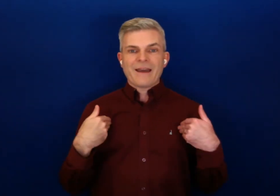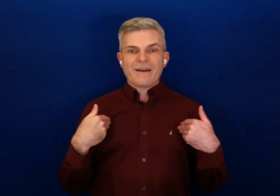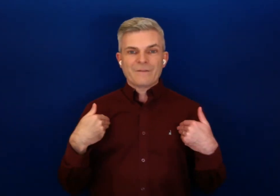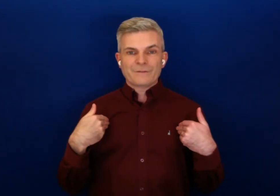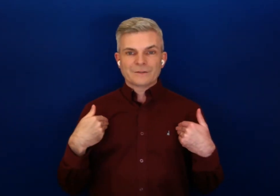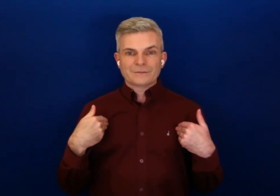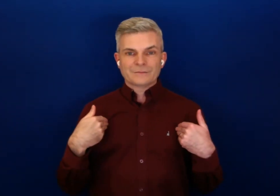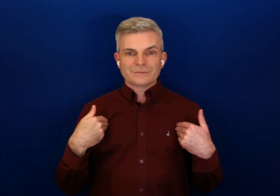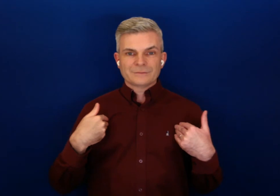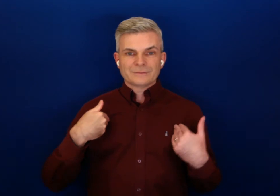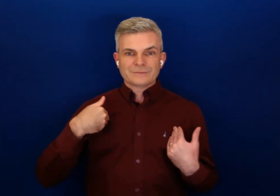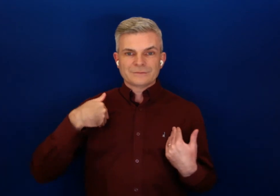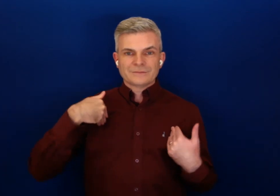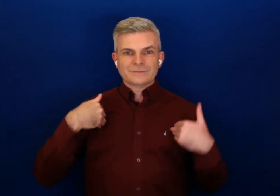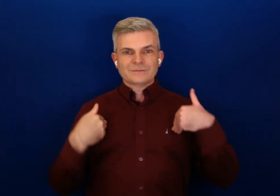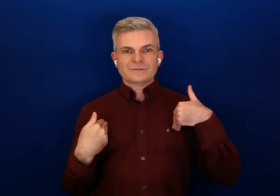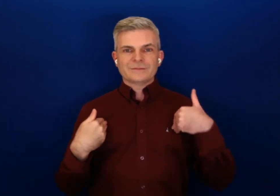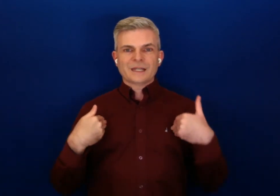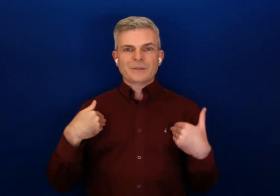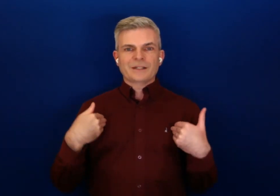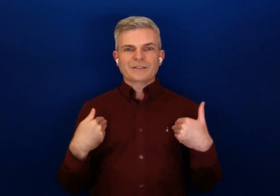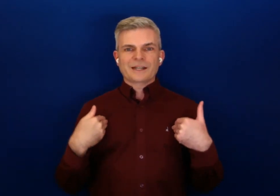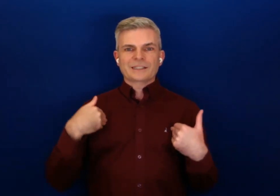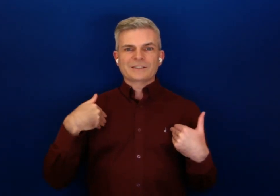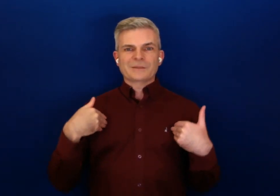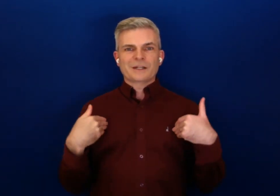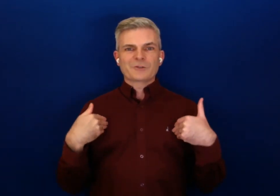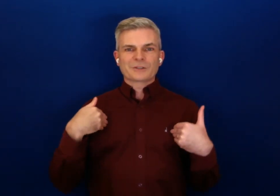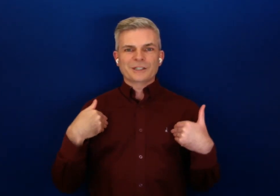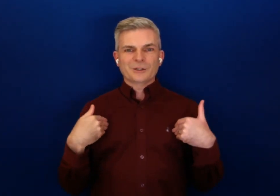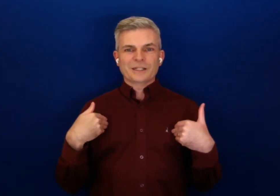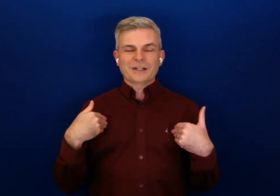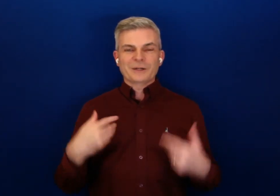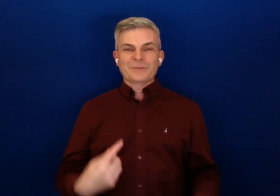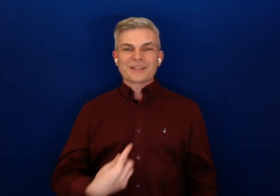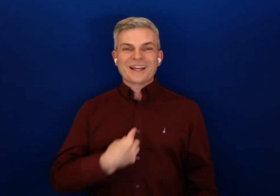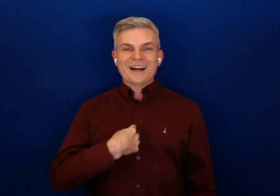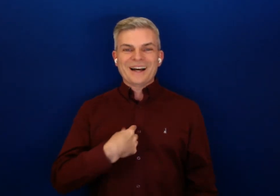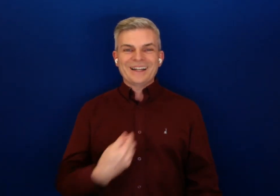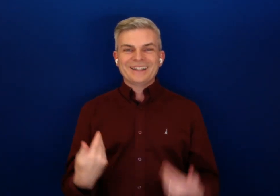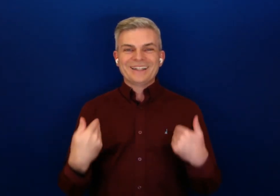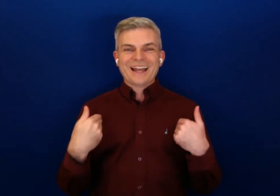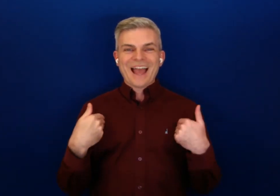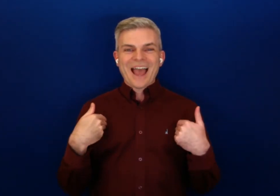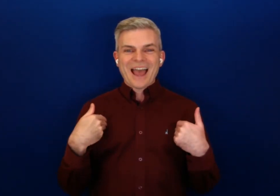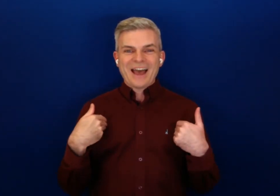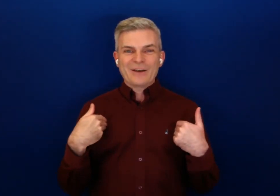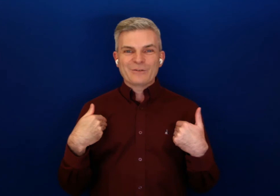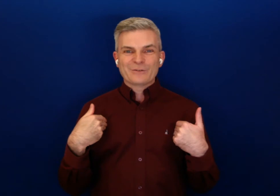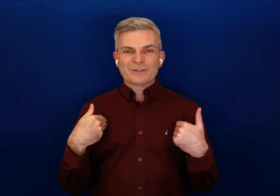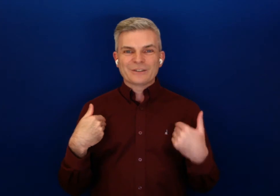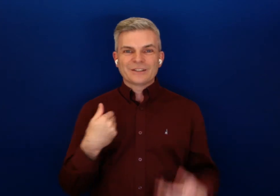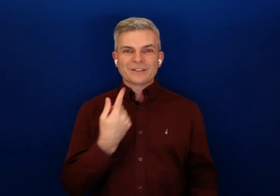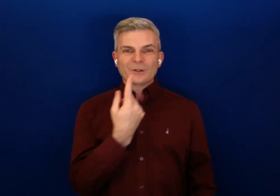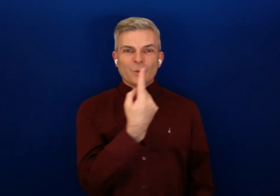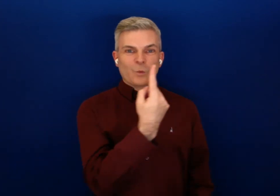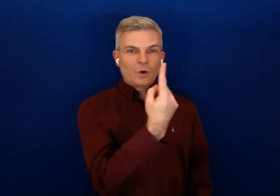have, I'm not exactly symmetrical here, but anyway, I have